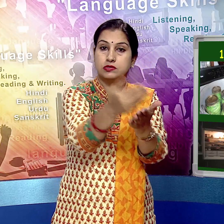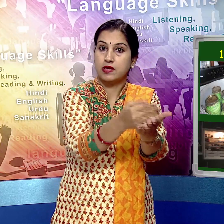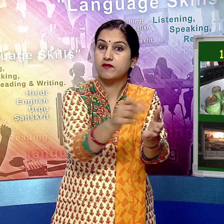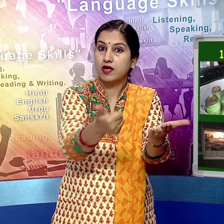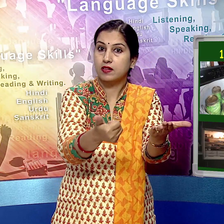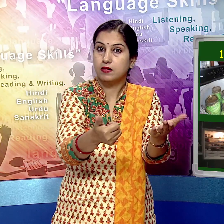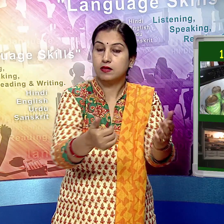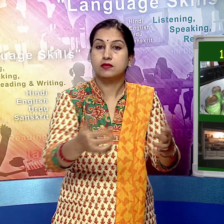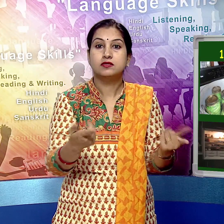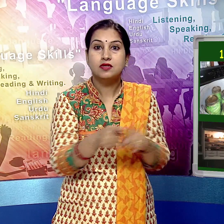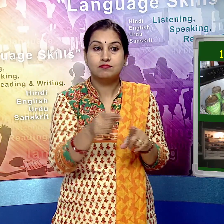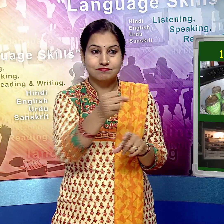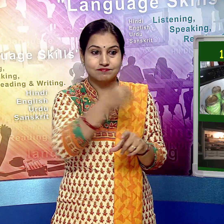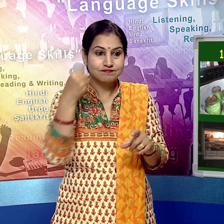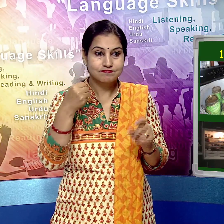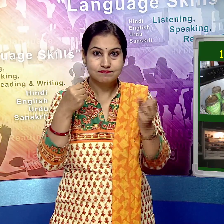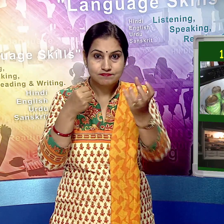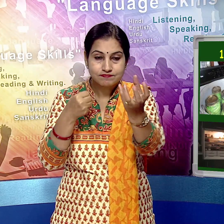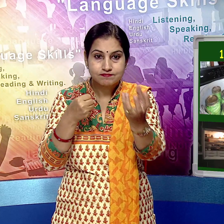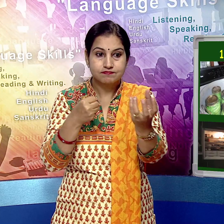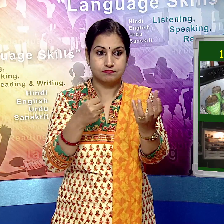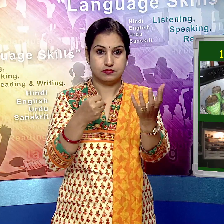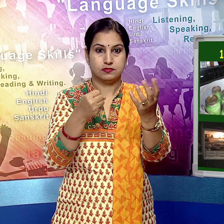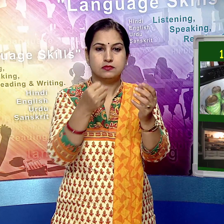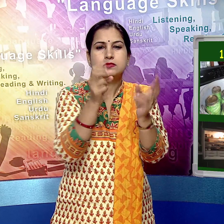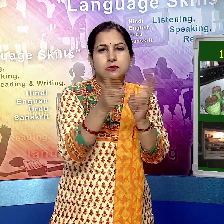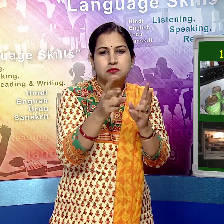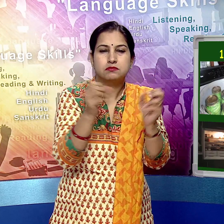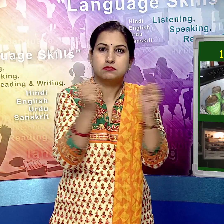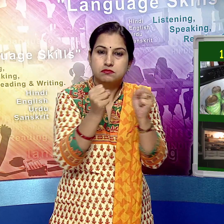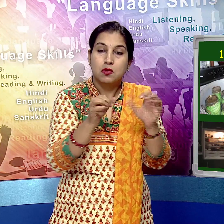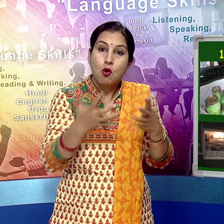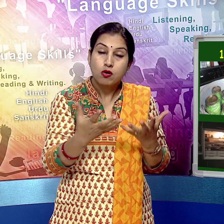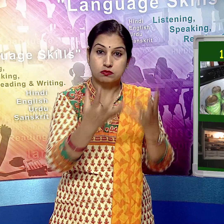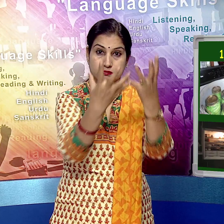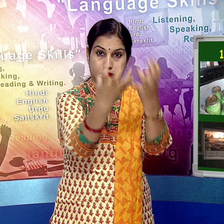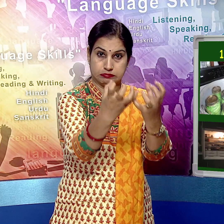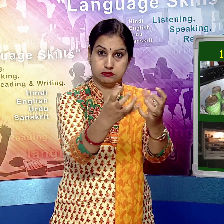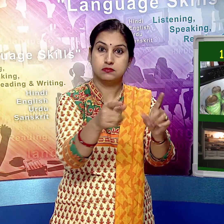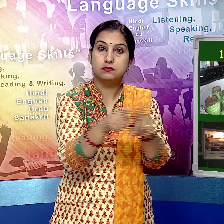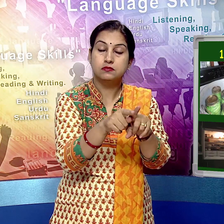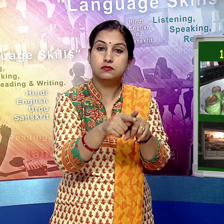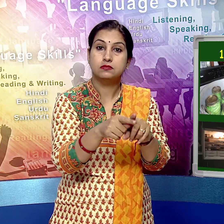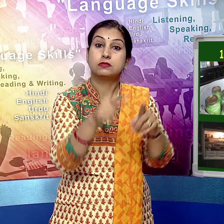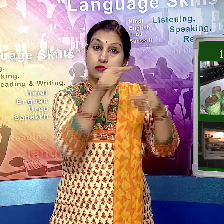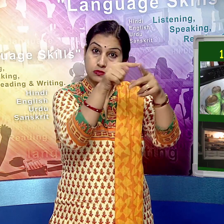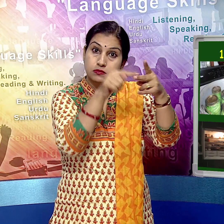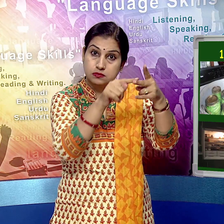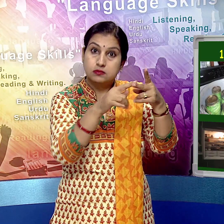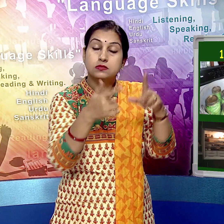or refrigeration or deep freezing. These methods are used